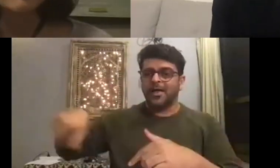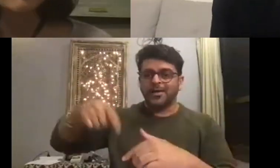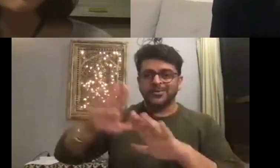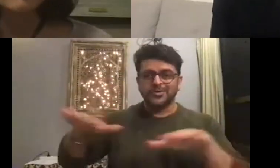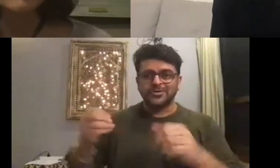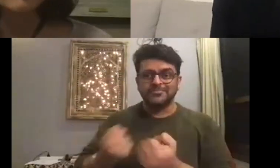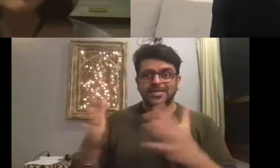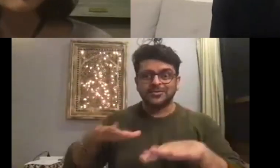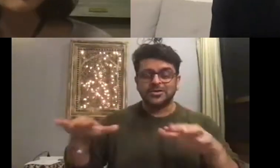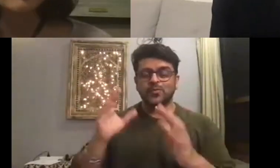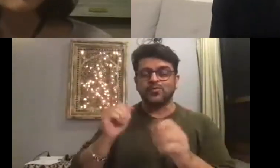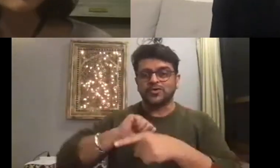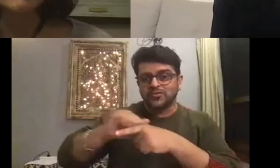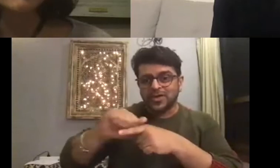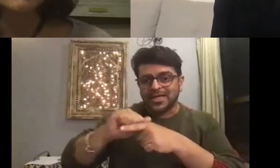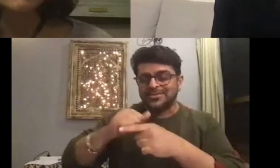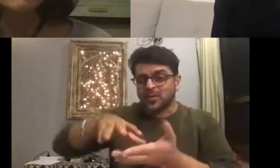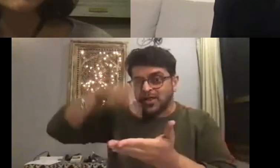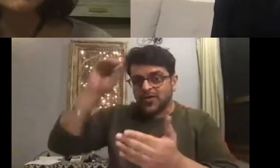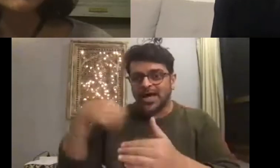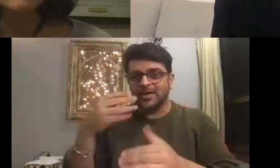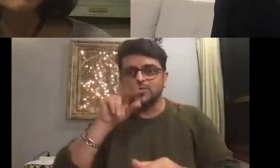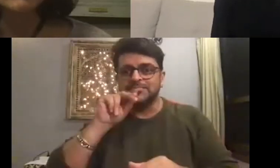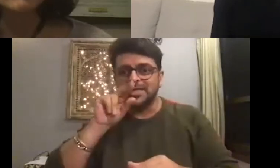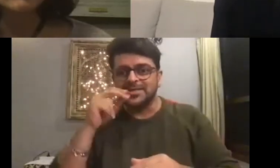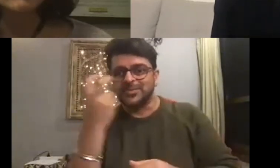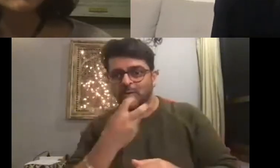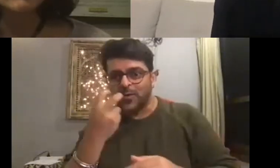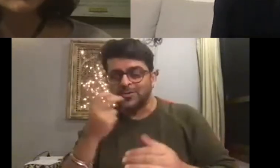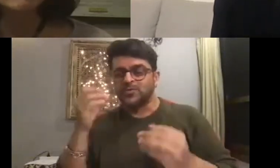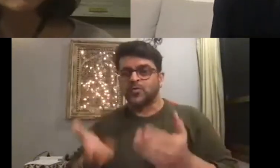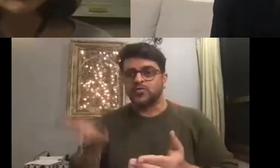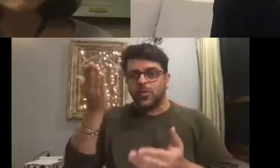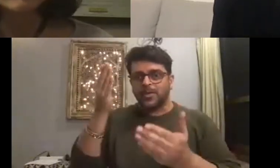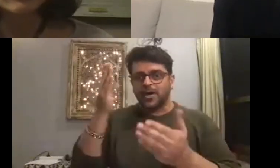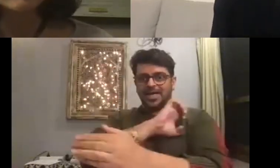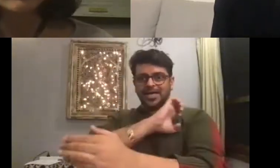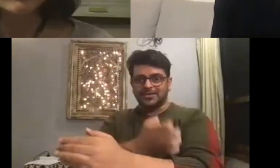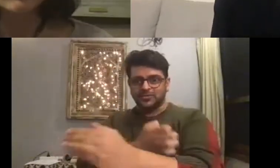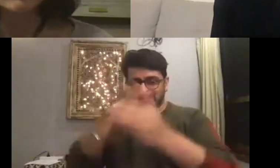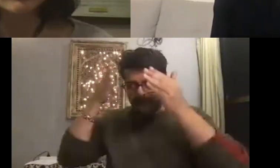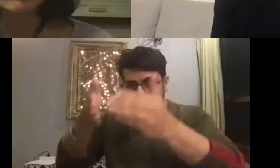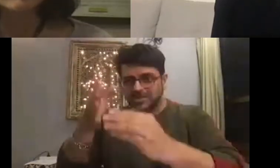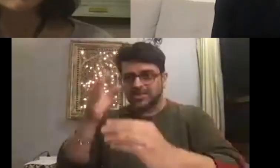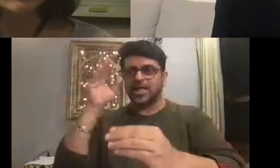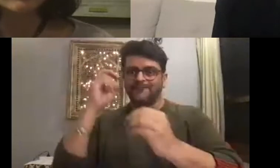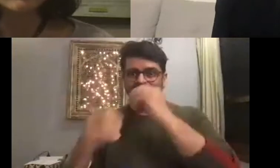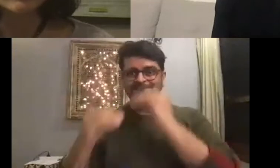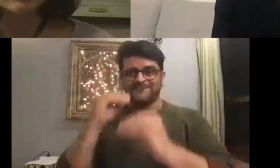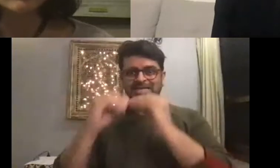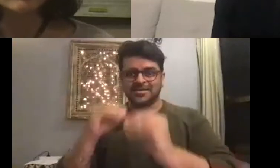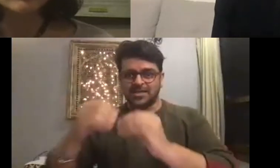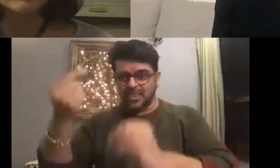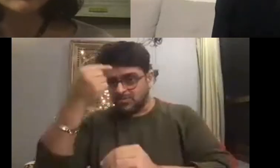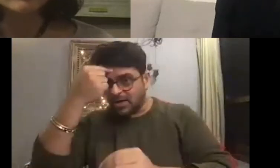India, so many children, they are trained to learn how to speak, and forced oralism, and more energy